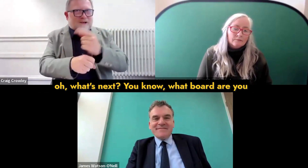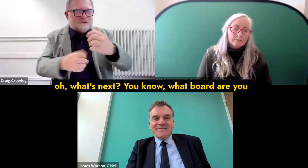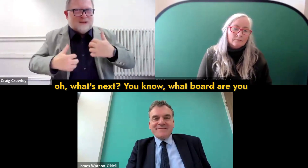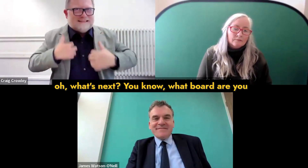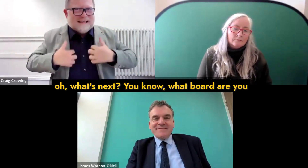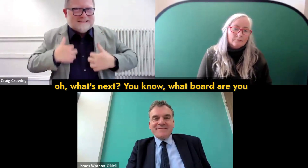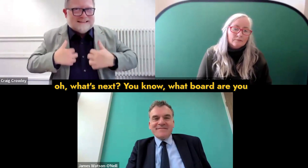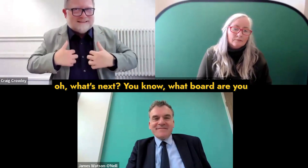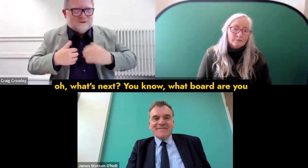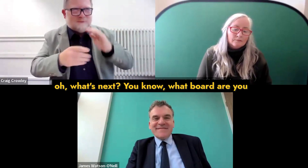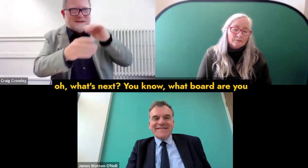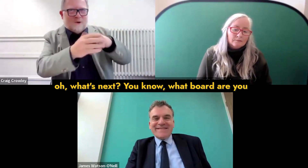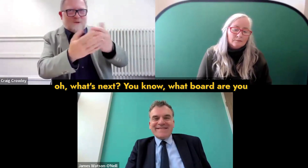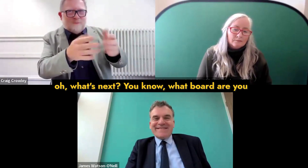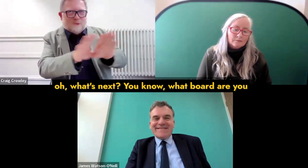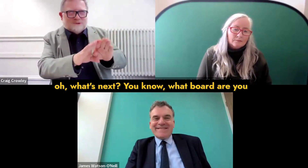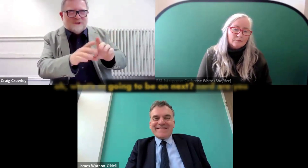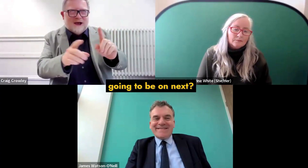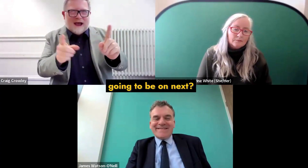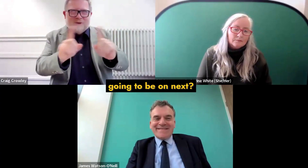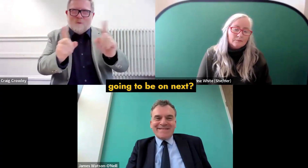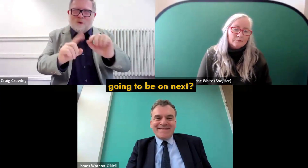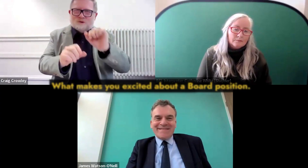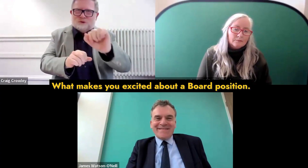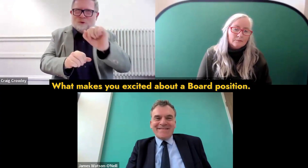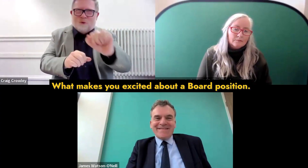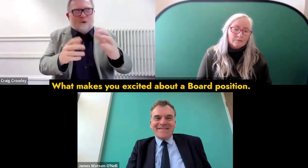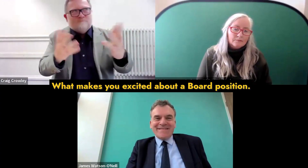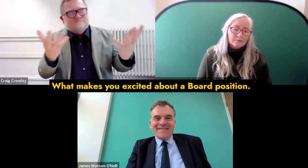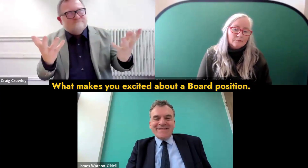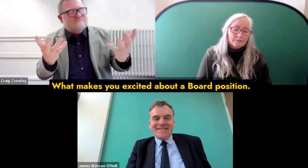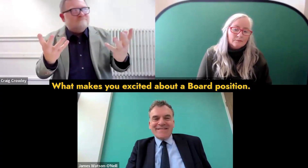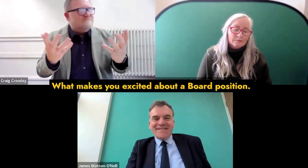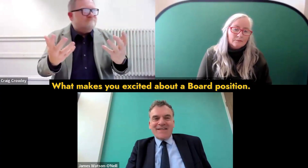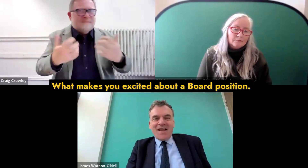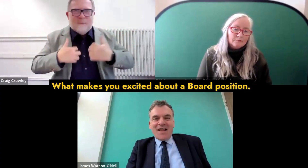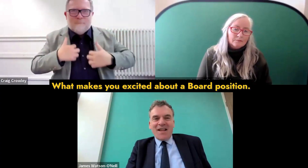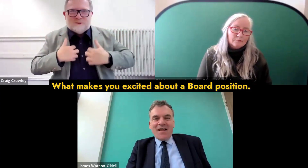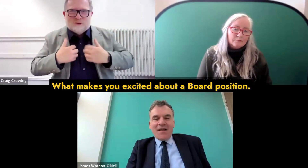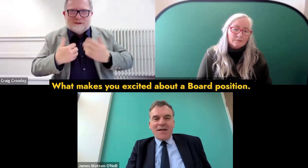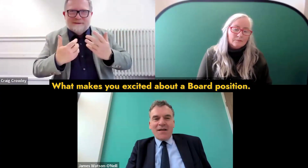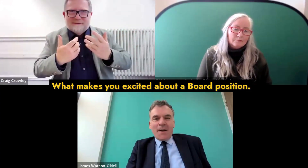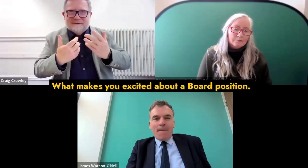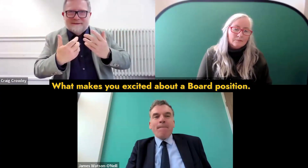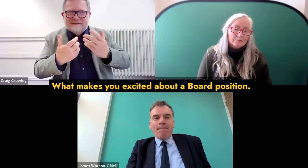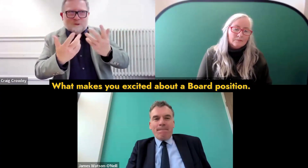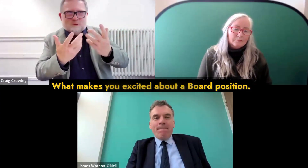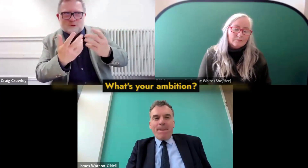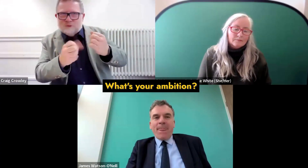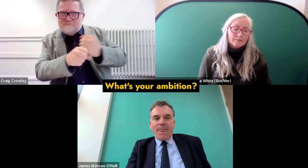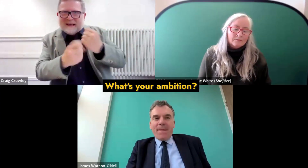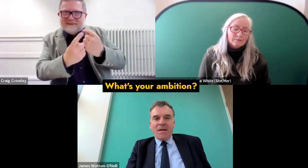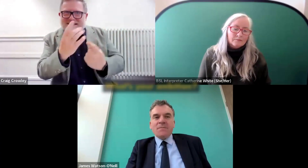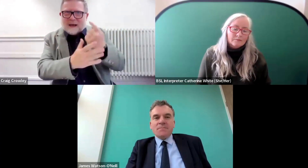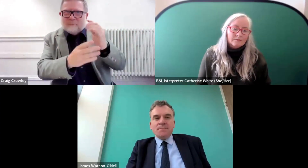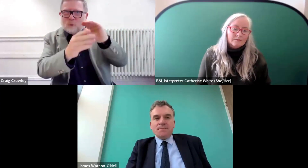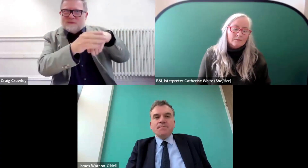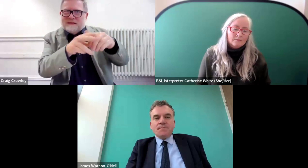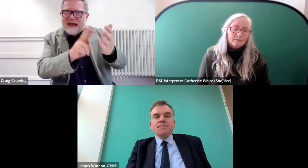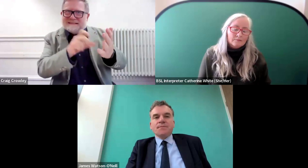what's next? What board are you going to be next? What makes you excited about a board position? What's